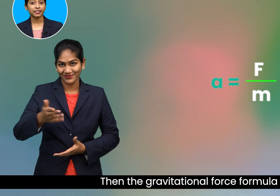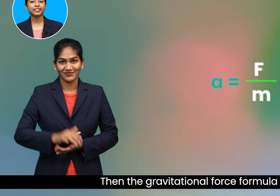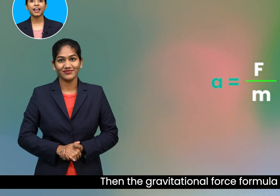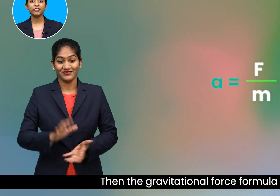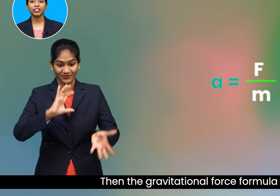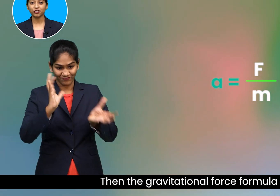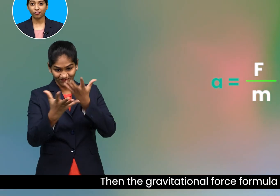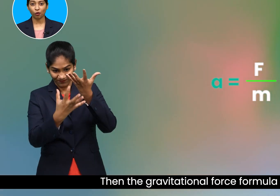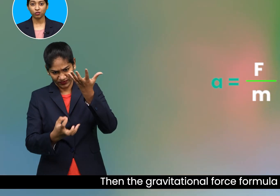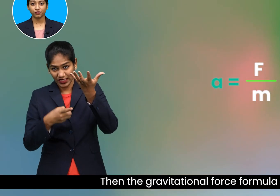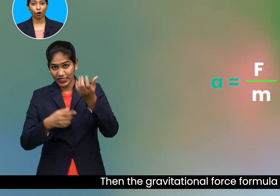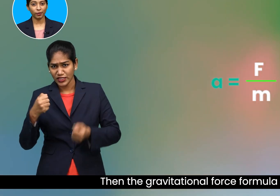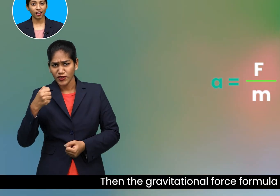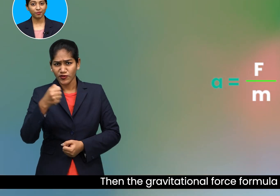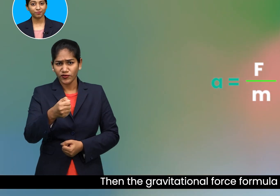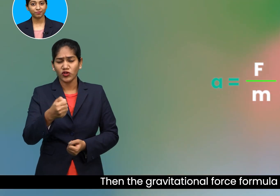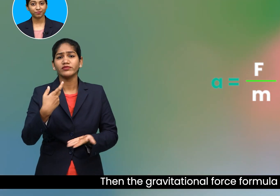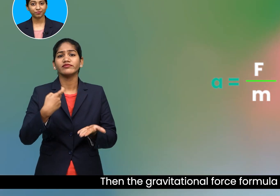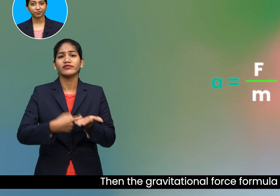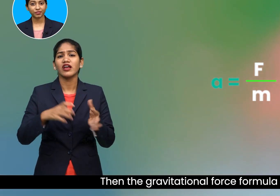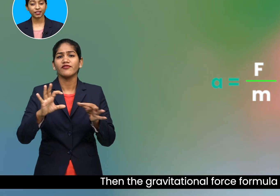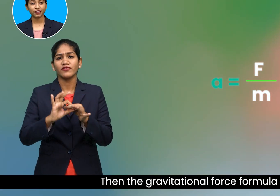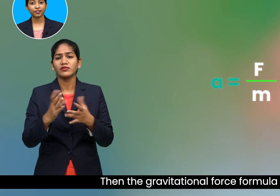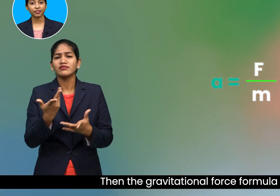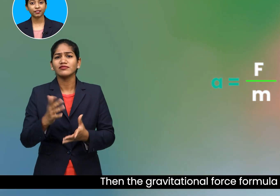Then the gravitational force formula